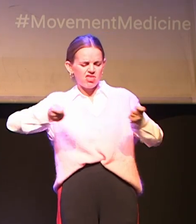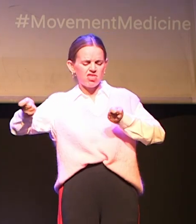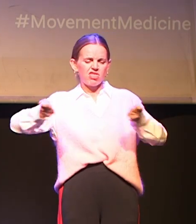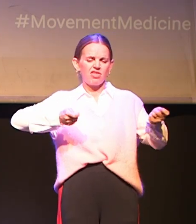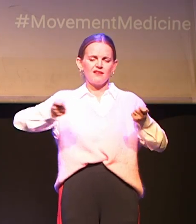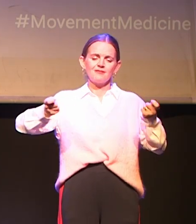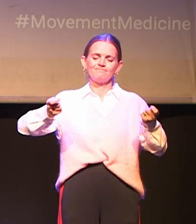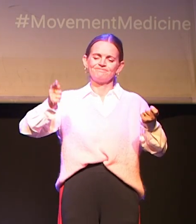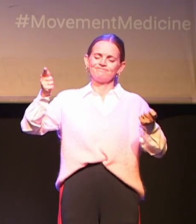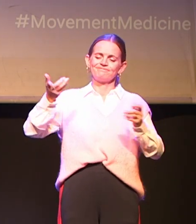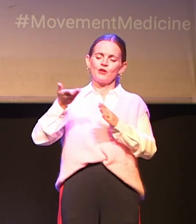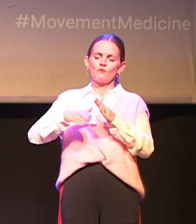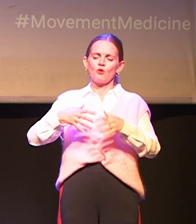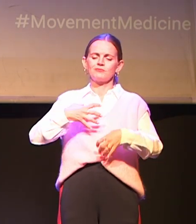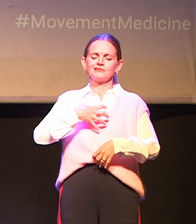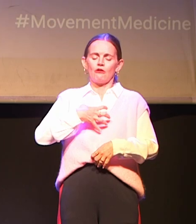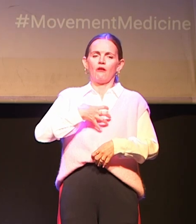their own terror.